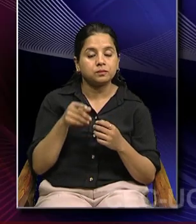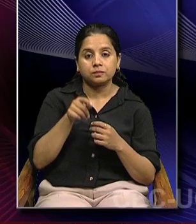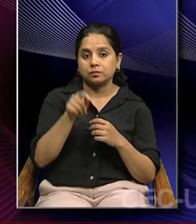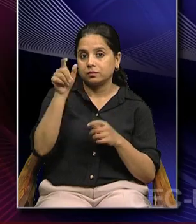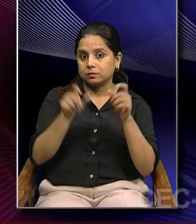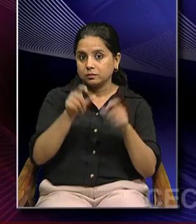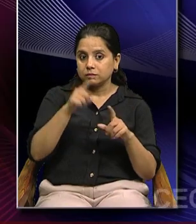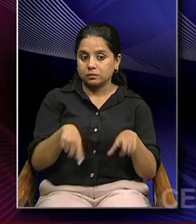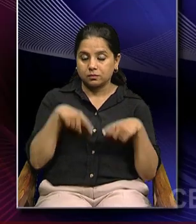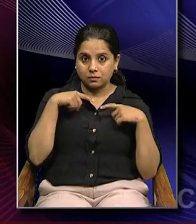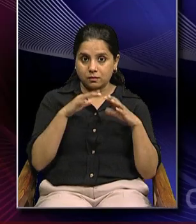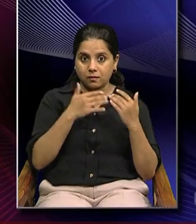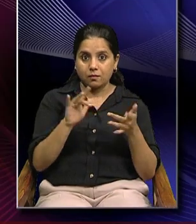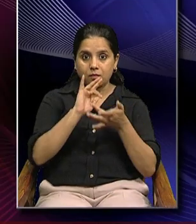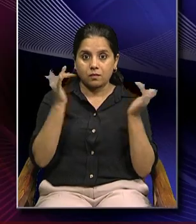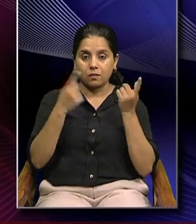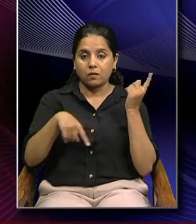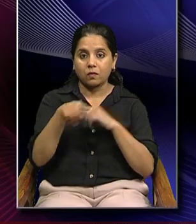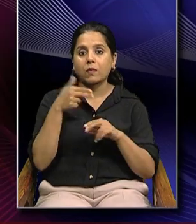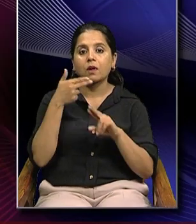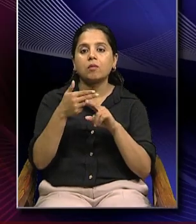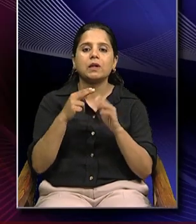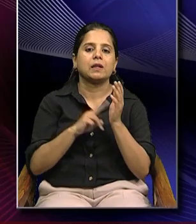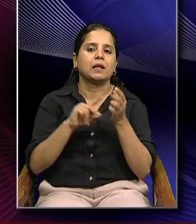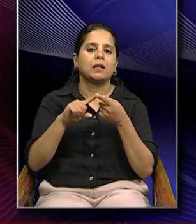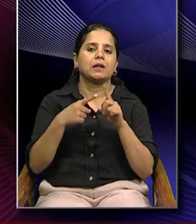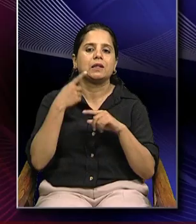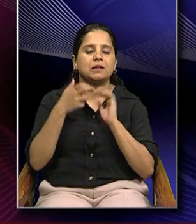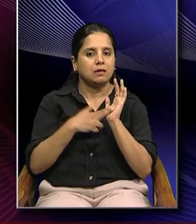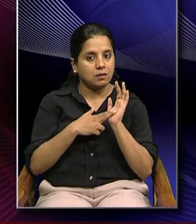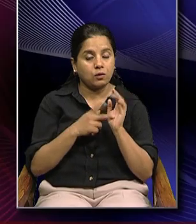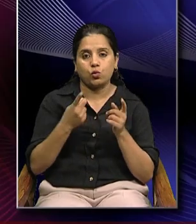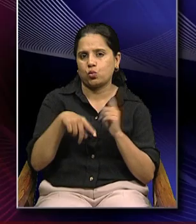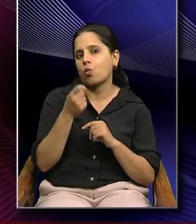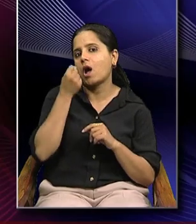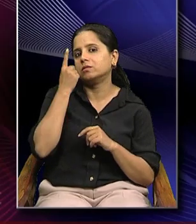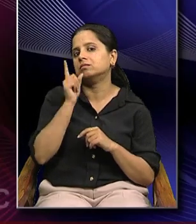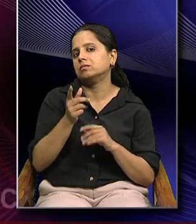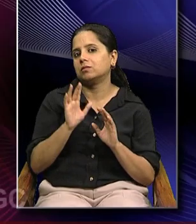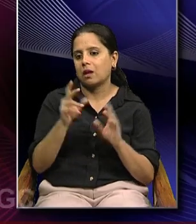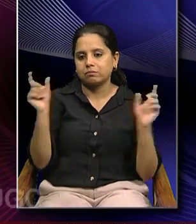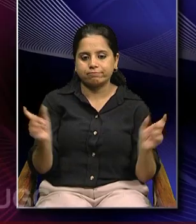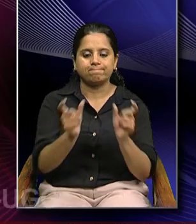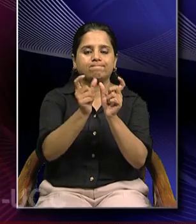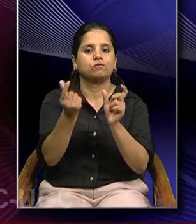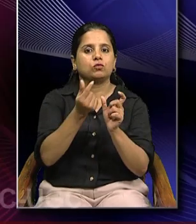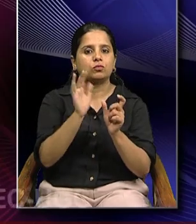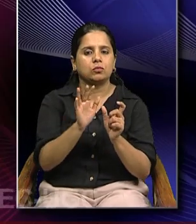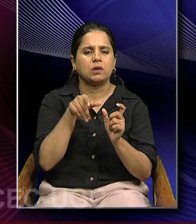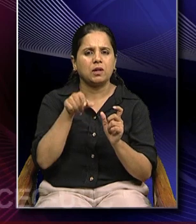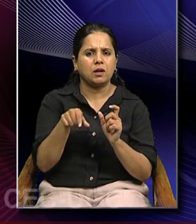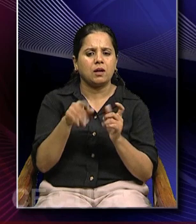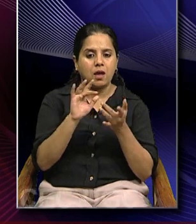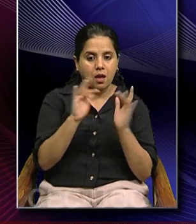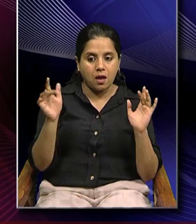citizens of that internet world, they are being called as netizens. So, we have to understand that what is the role of netizens, because